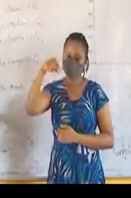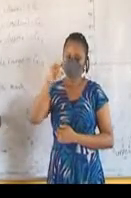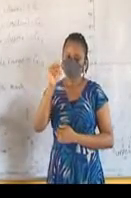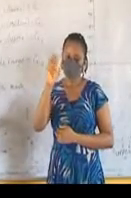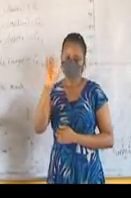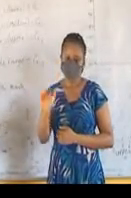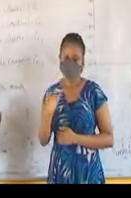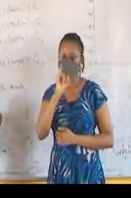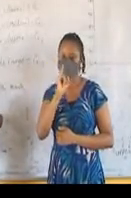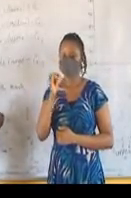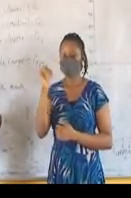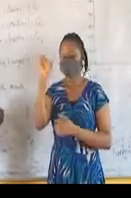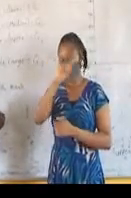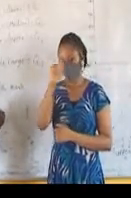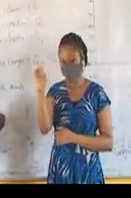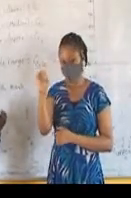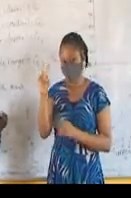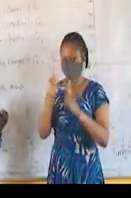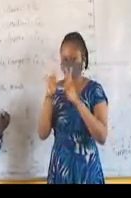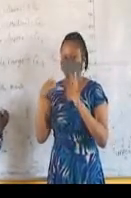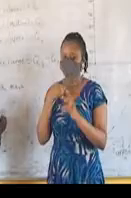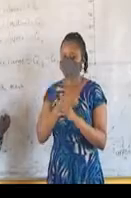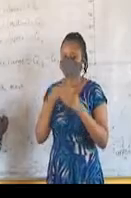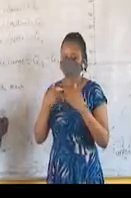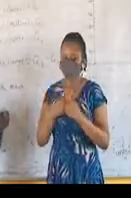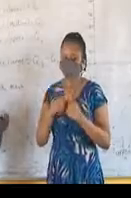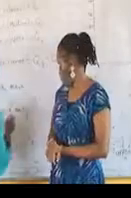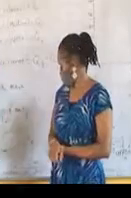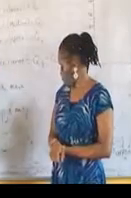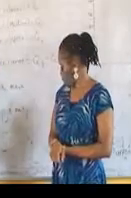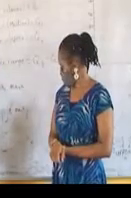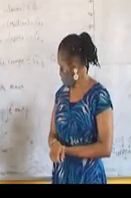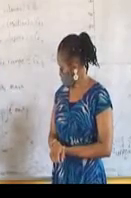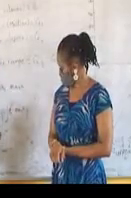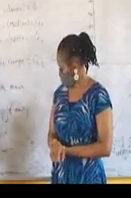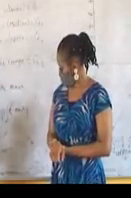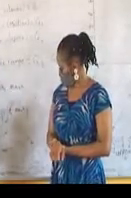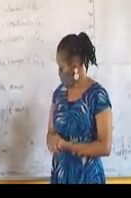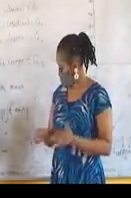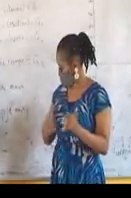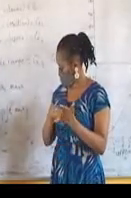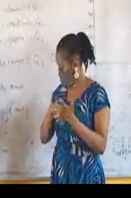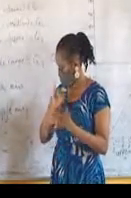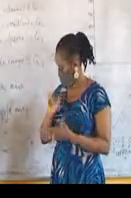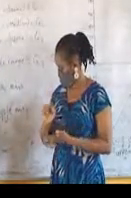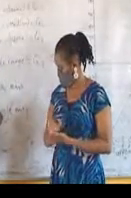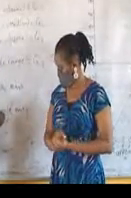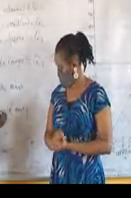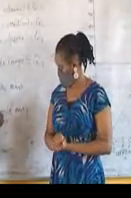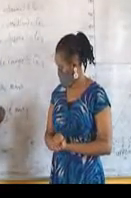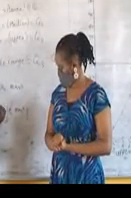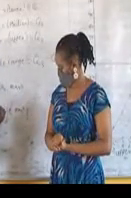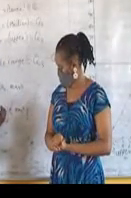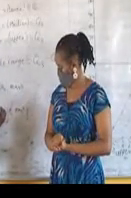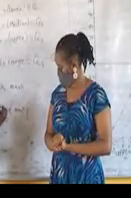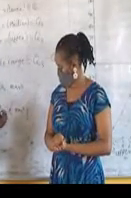have 1/4 times 100/1. So this will give us 4 here is 1,